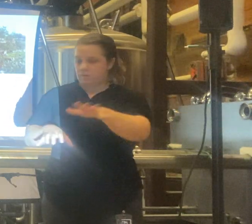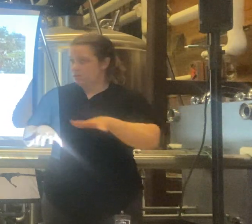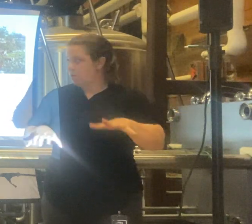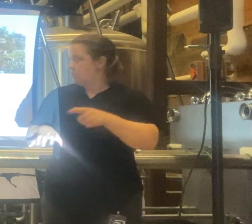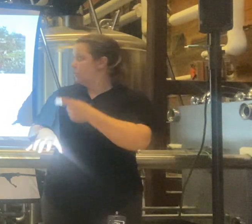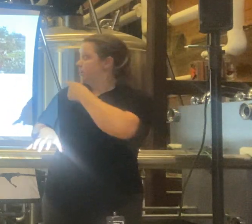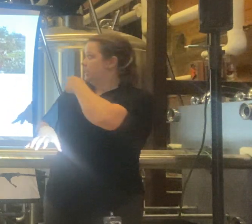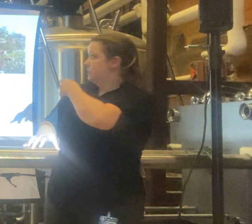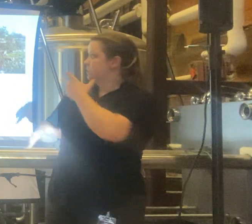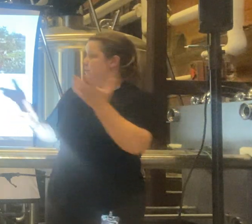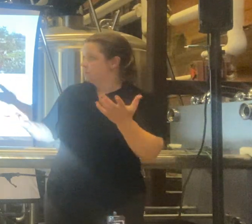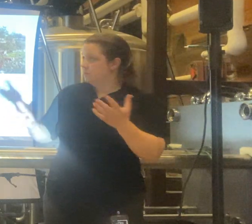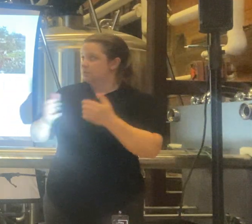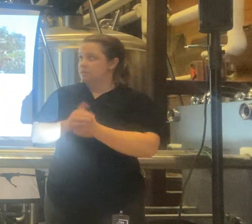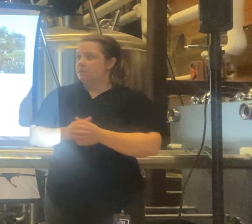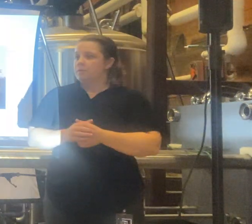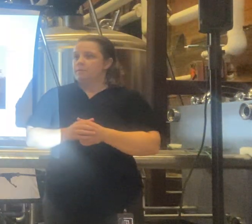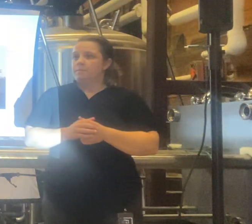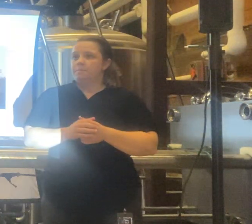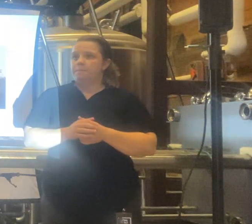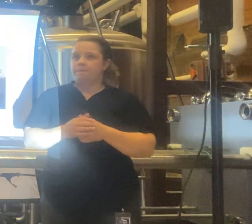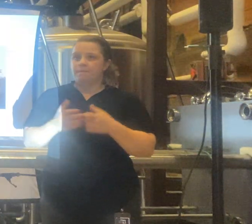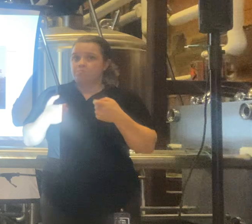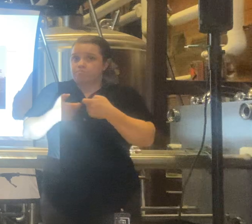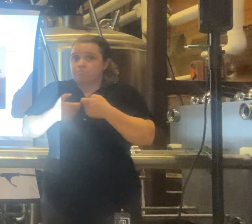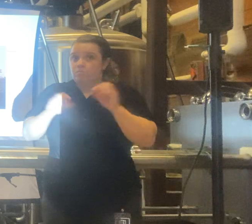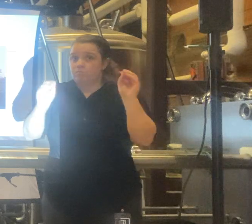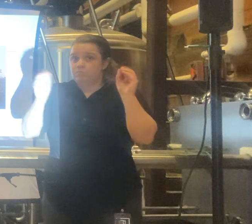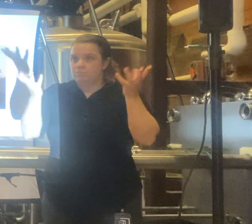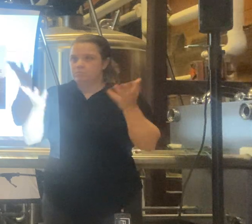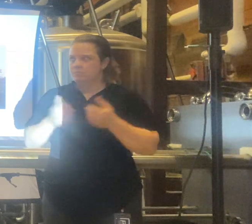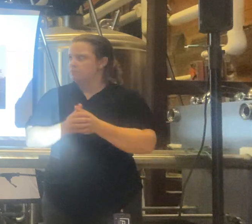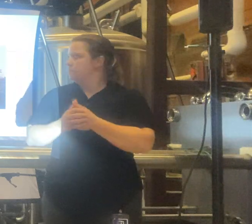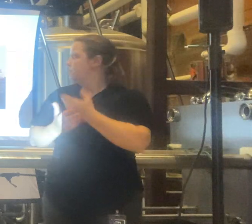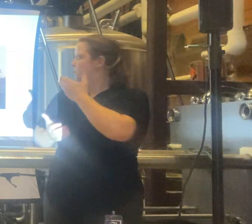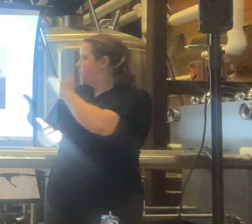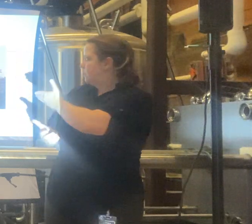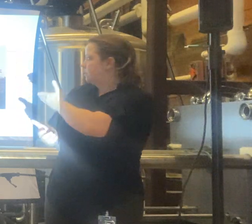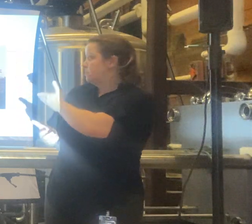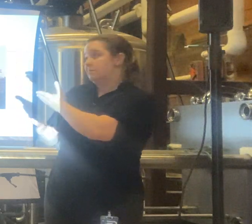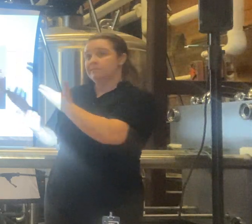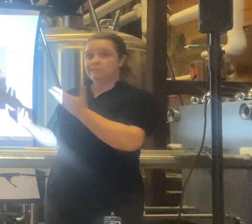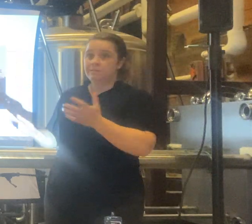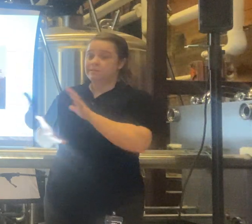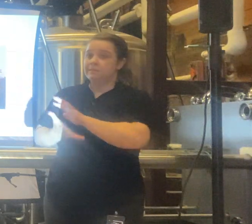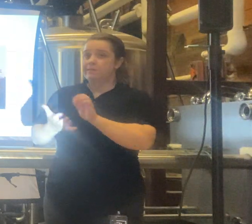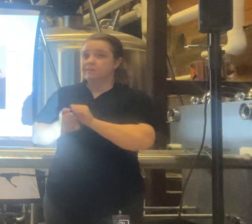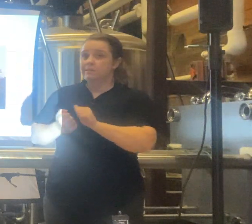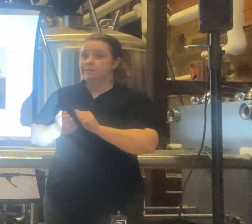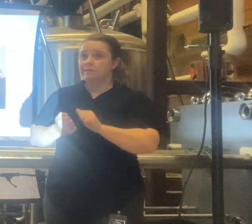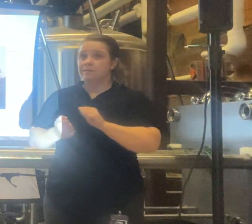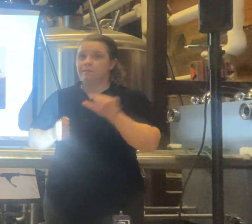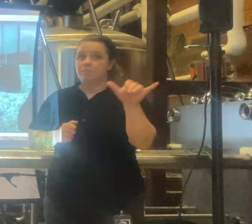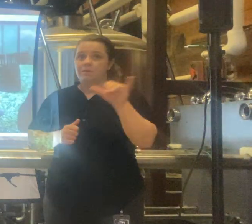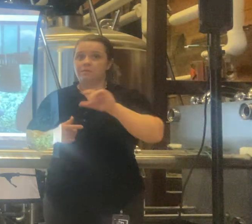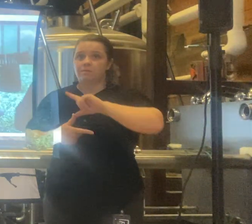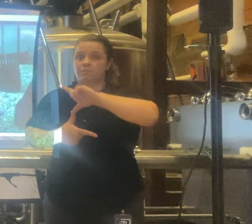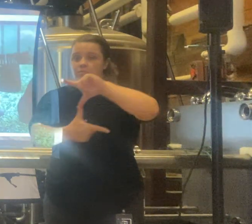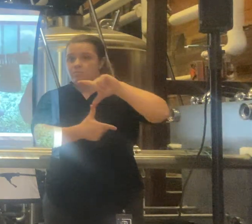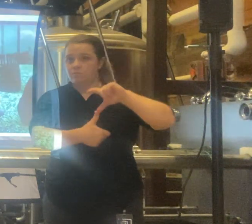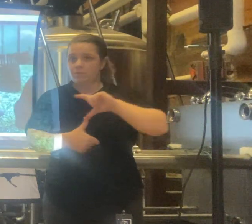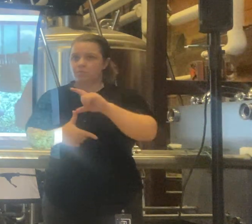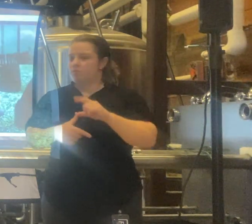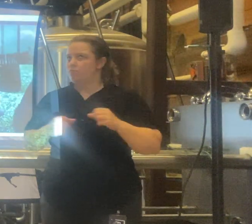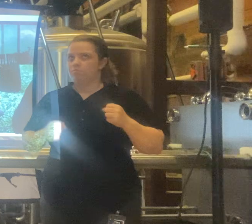so people could leave because there was no power. And then that's what happened to some of the houses. So it was a big tornado,